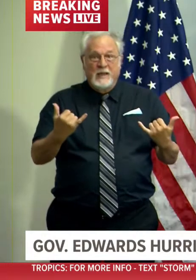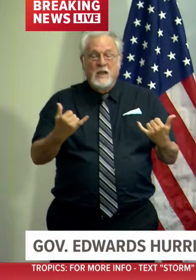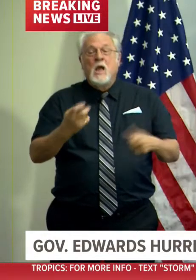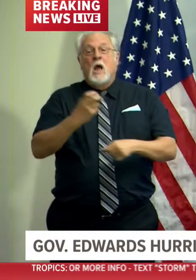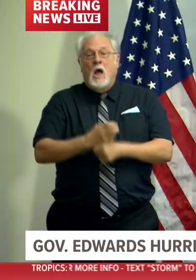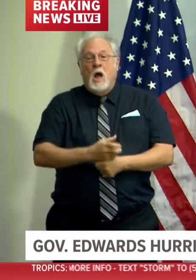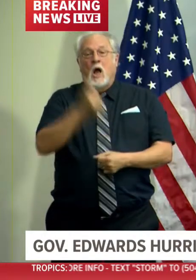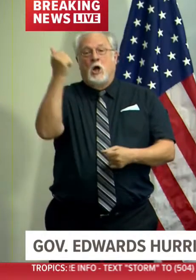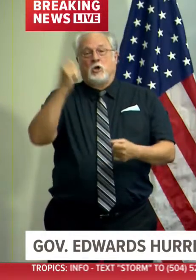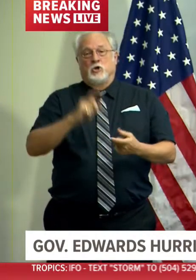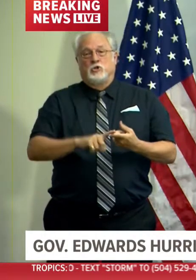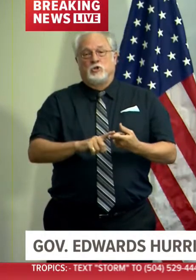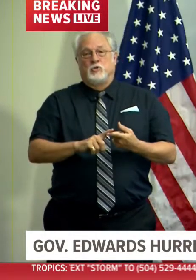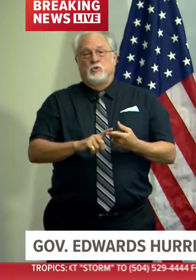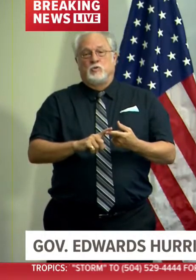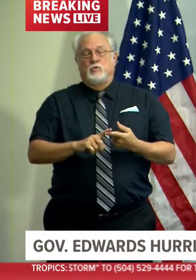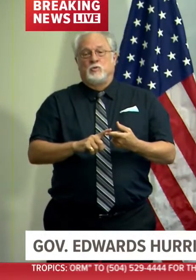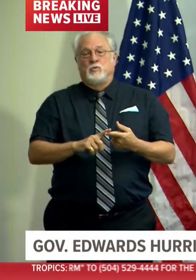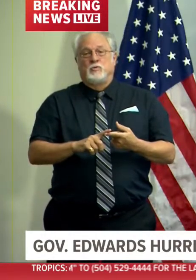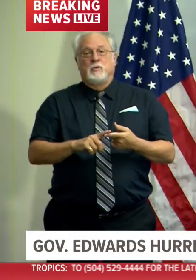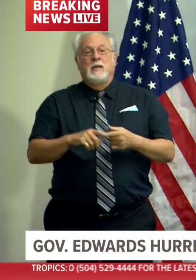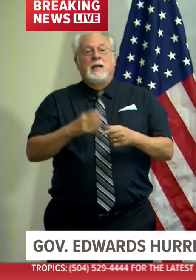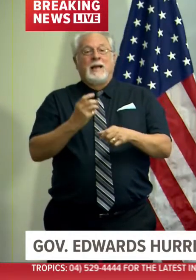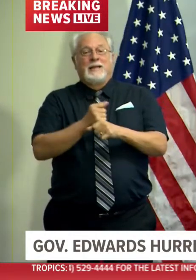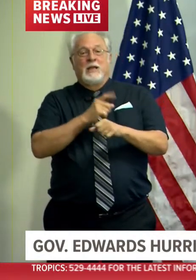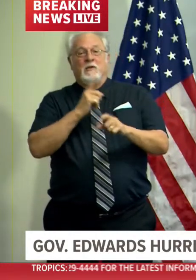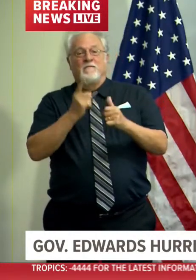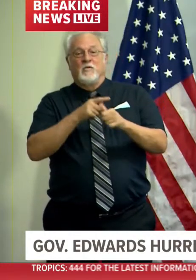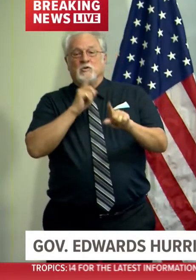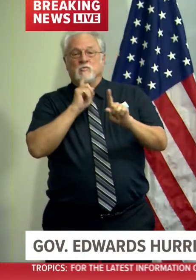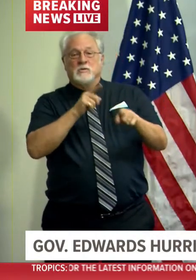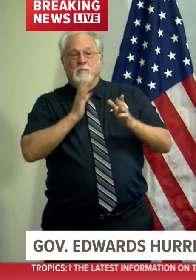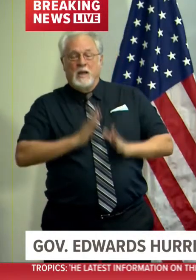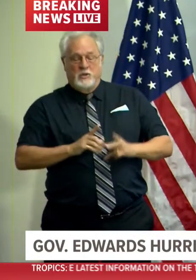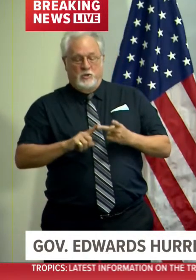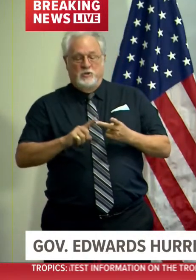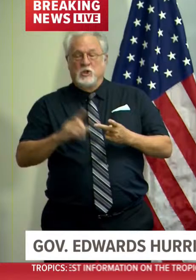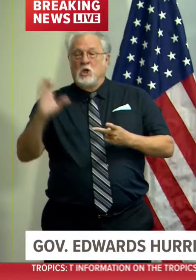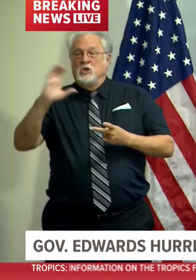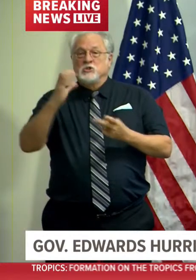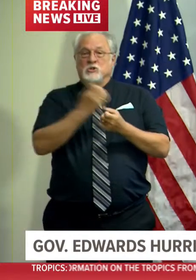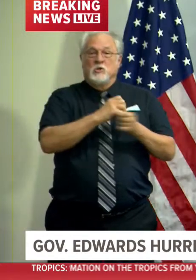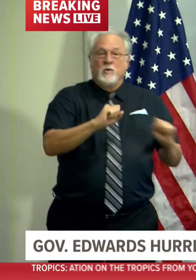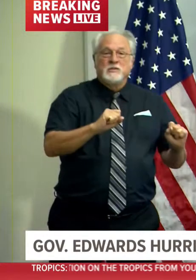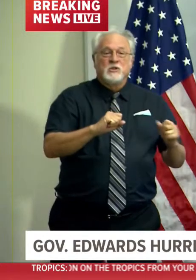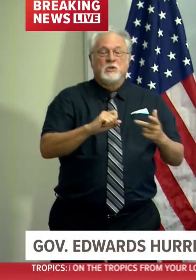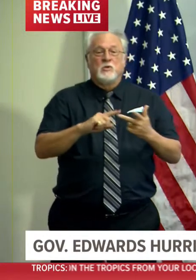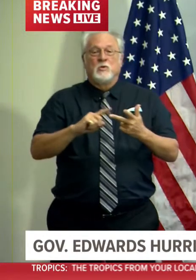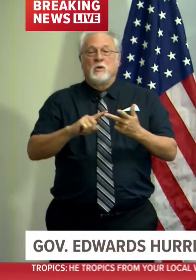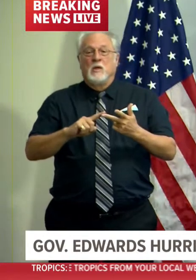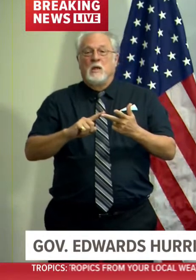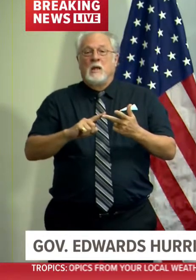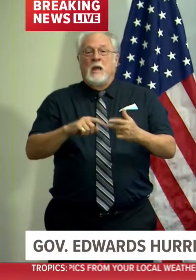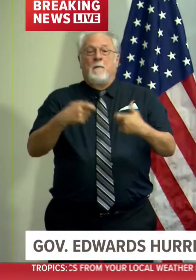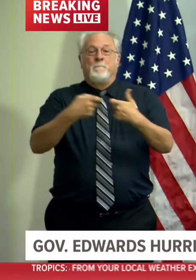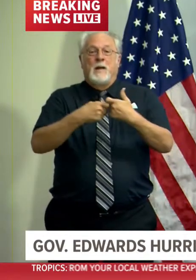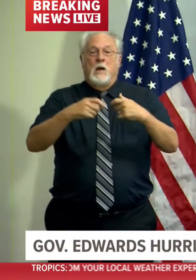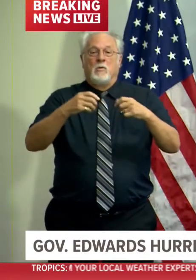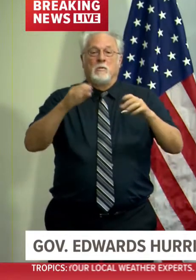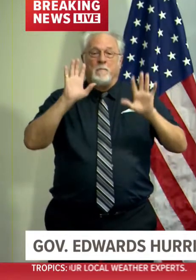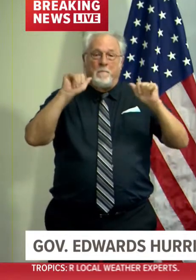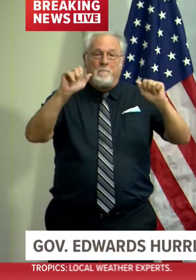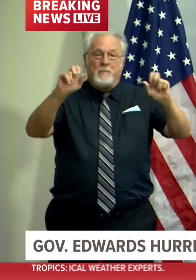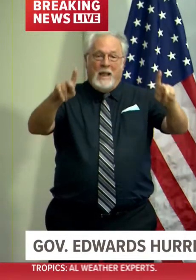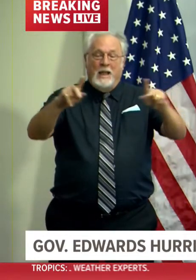the harder it's going to be to get the first responders, the search and rescue, the power restoration